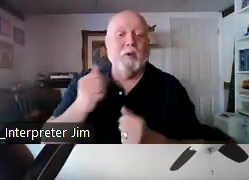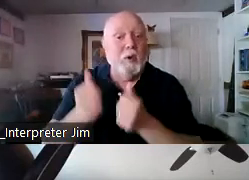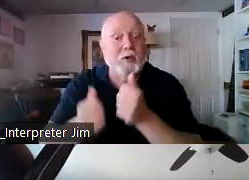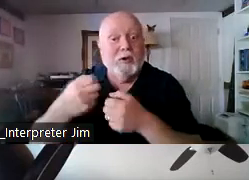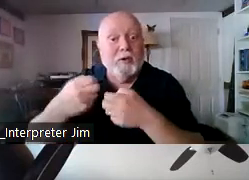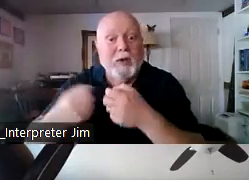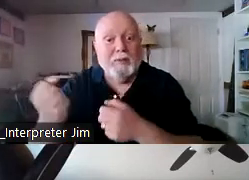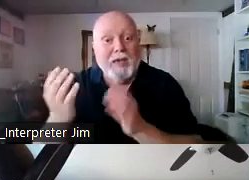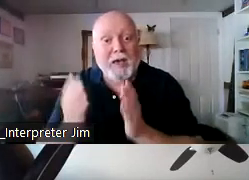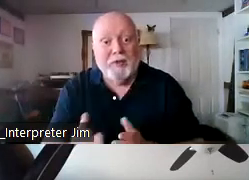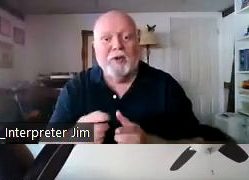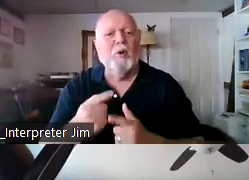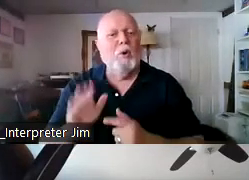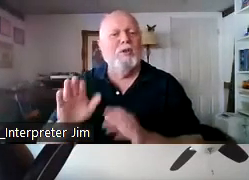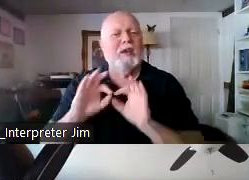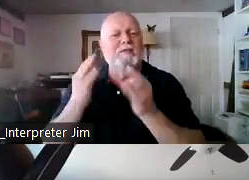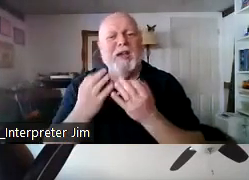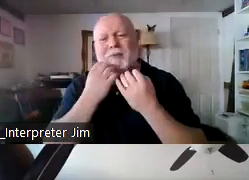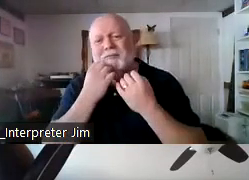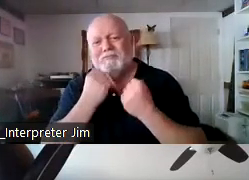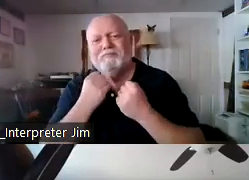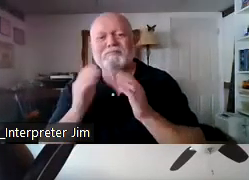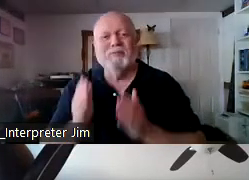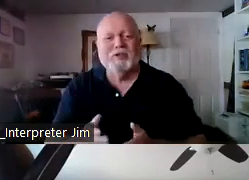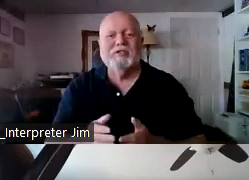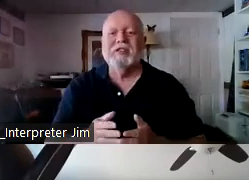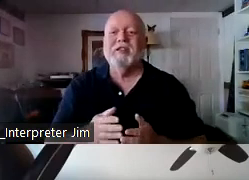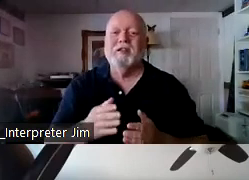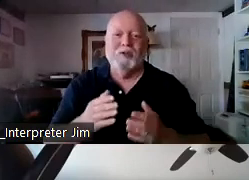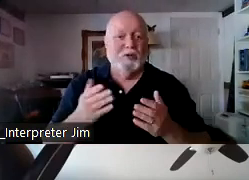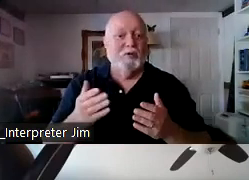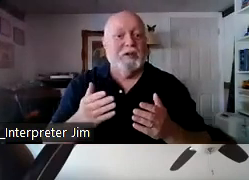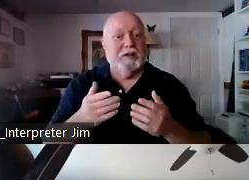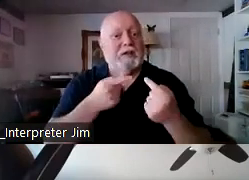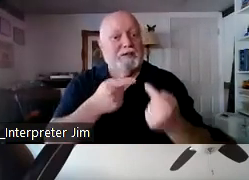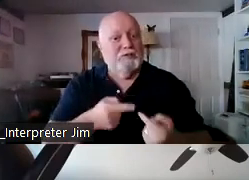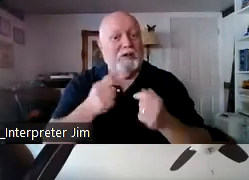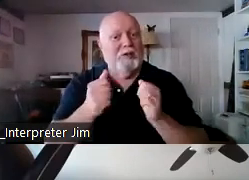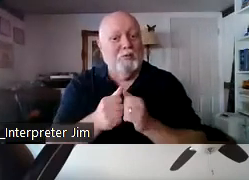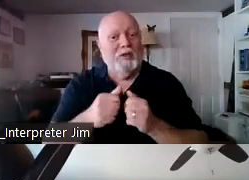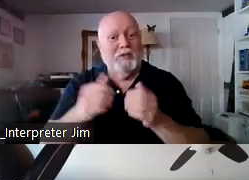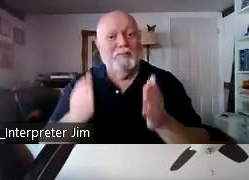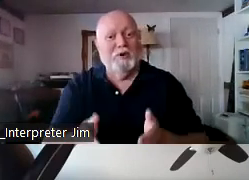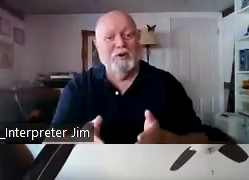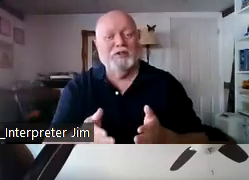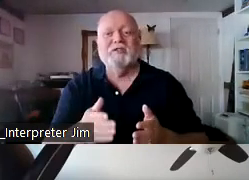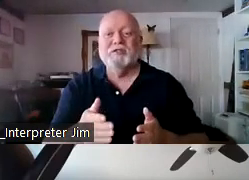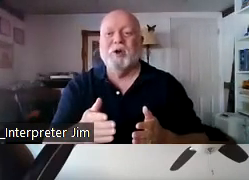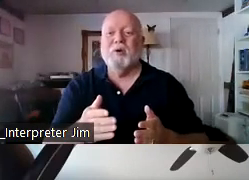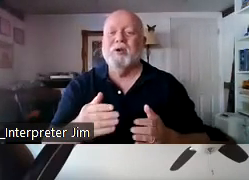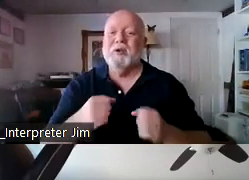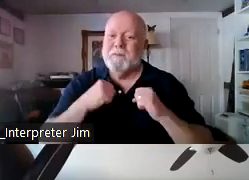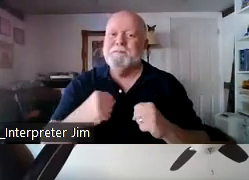loved one who is struggling right alongside the person. So let's get out here